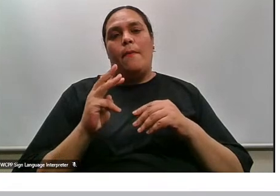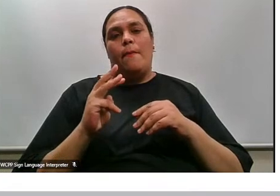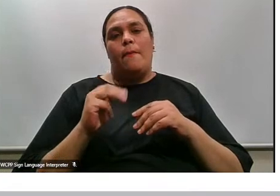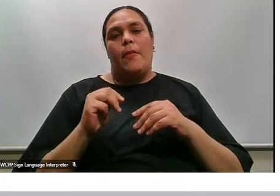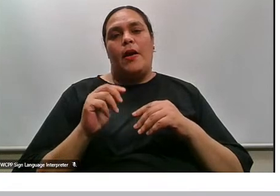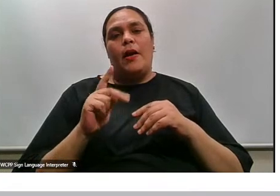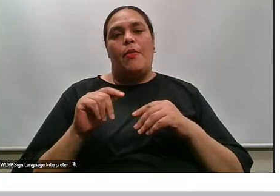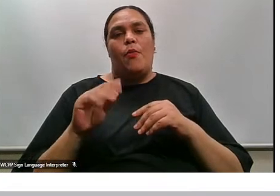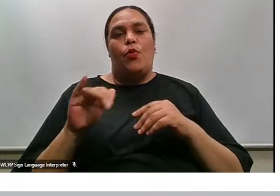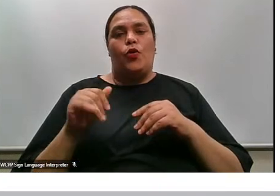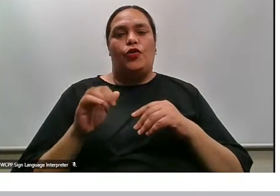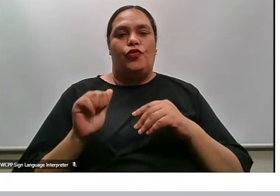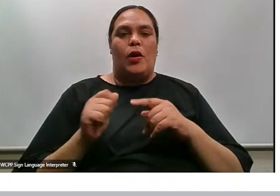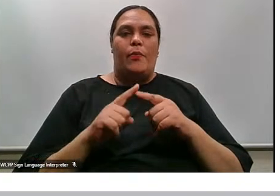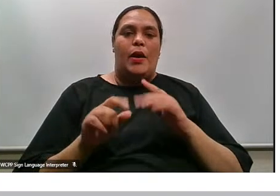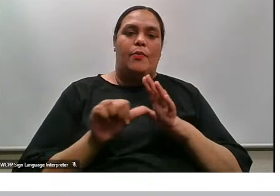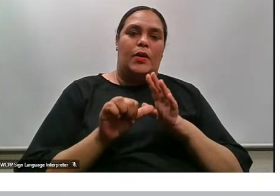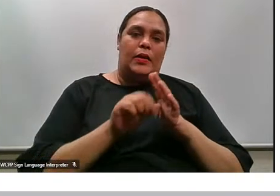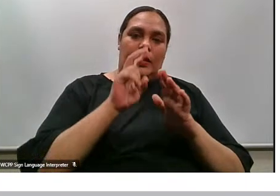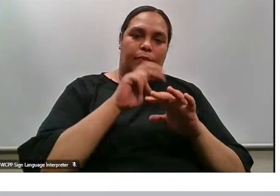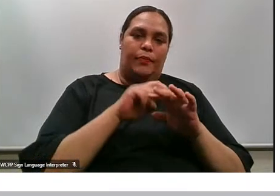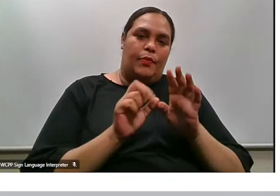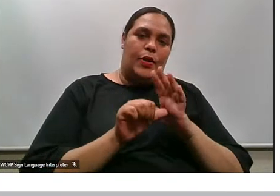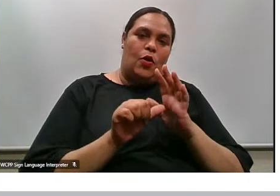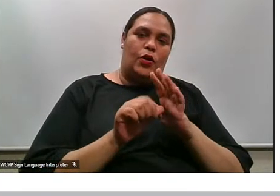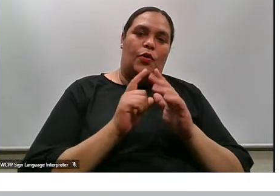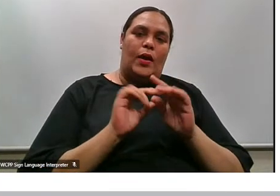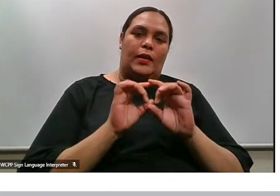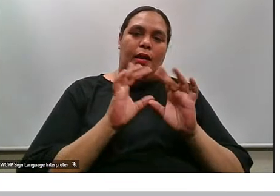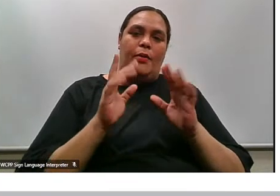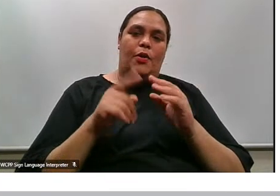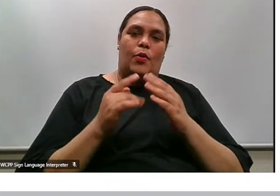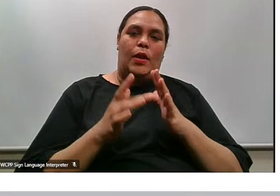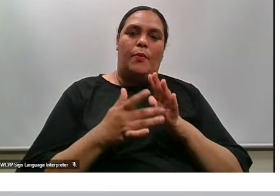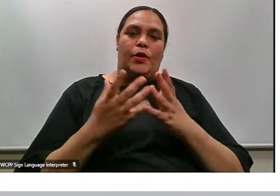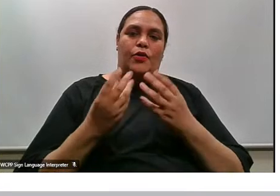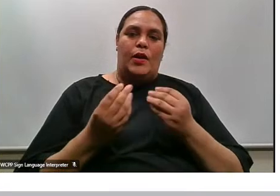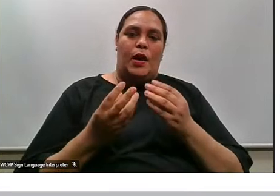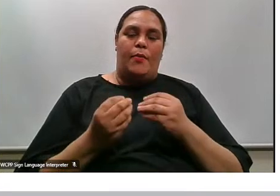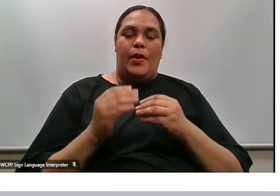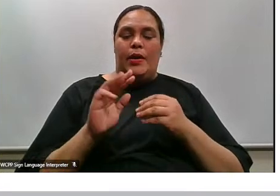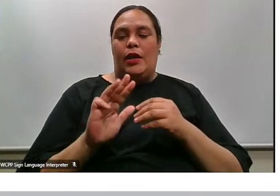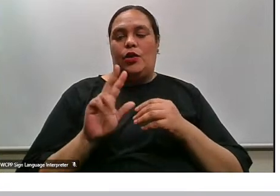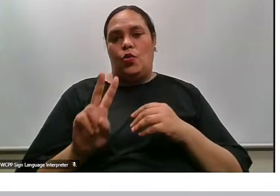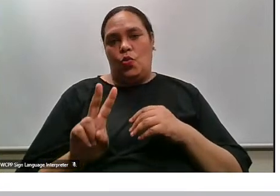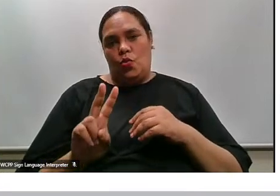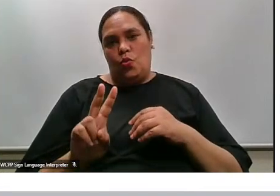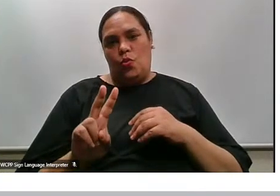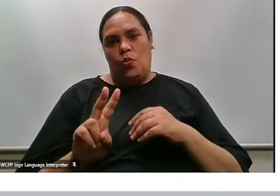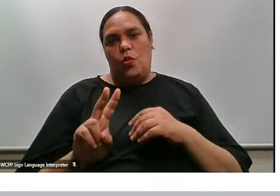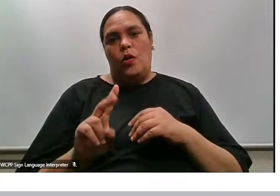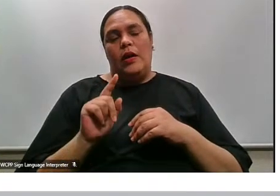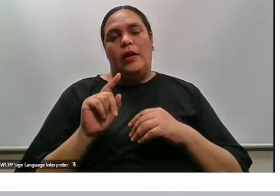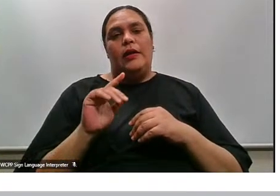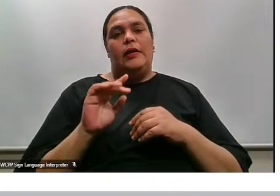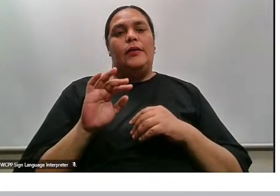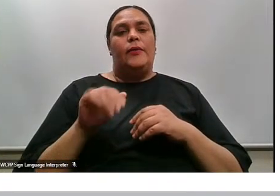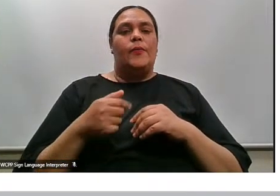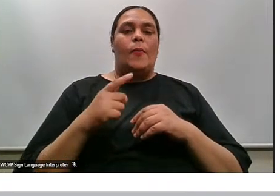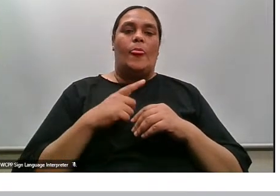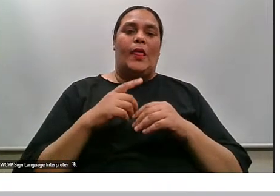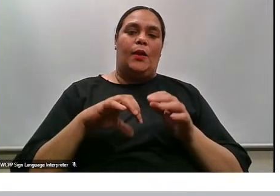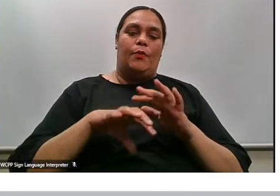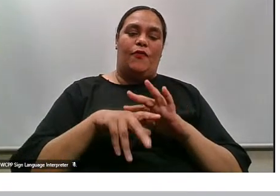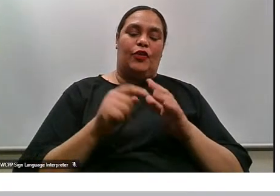of the policing needs and priorities, as it is elaborated on page number 92, is that the